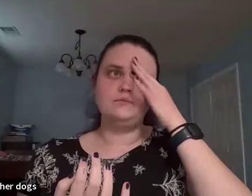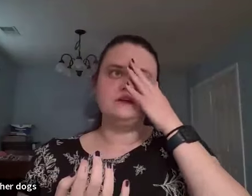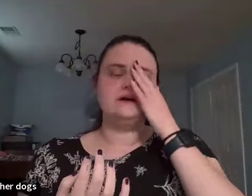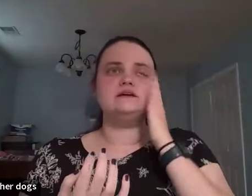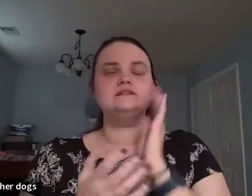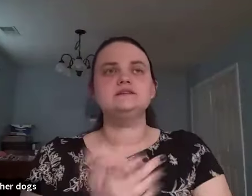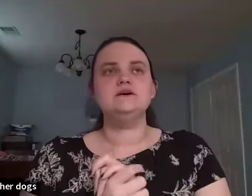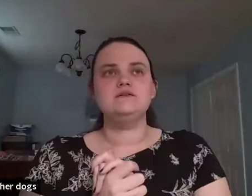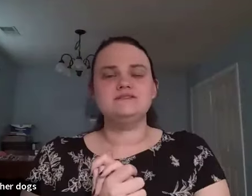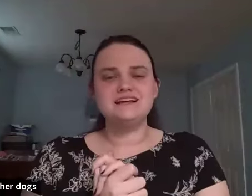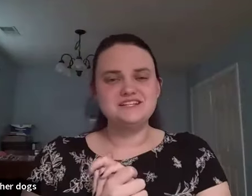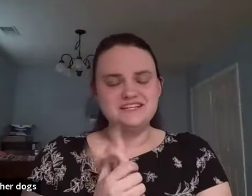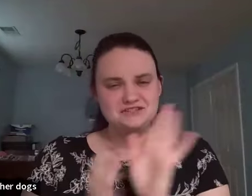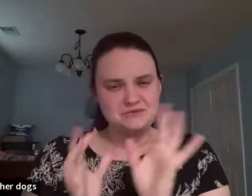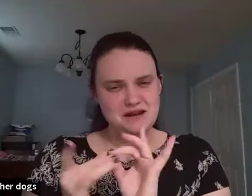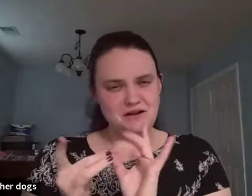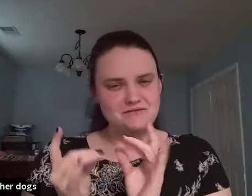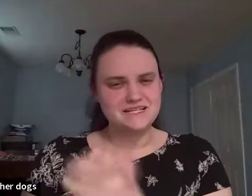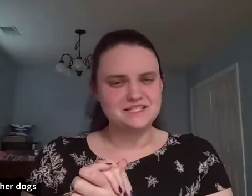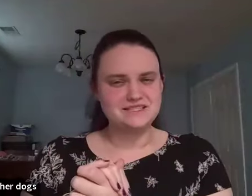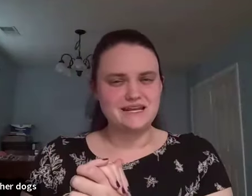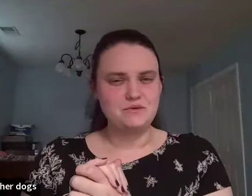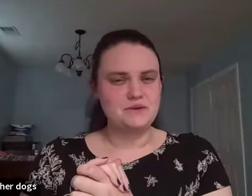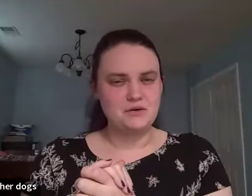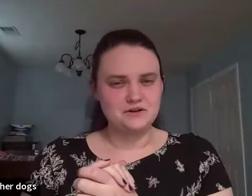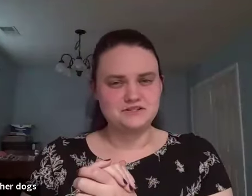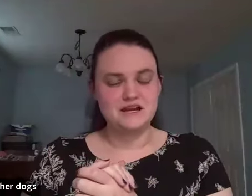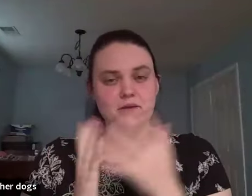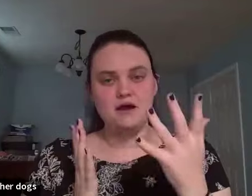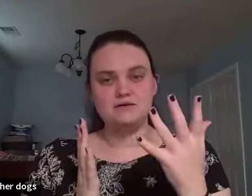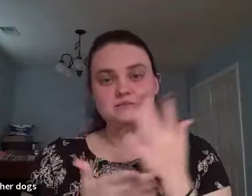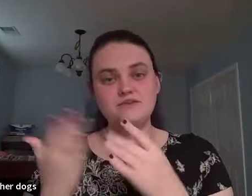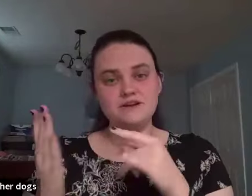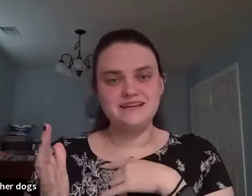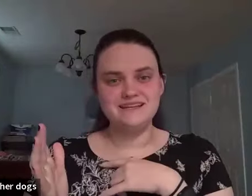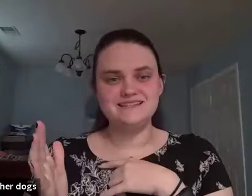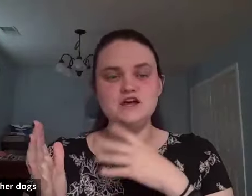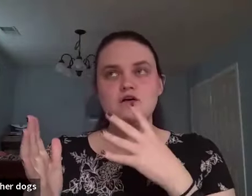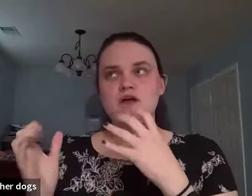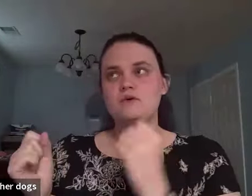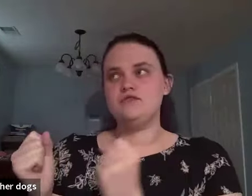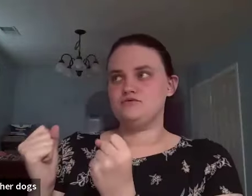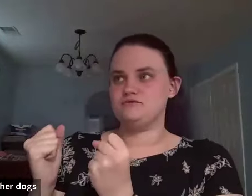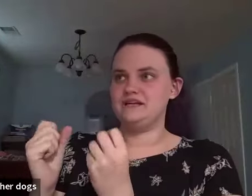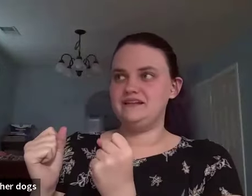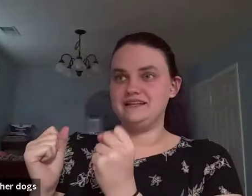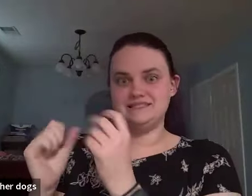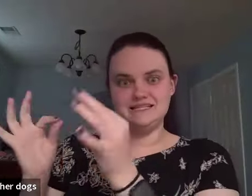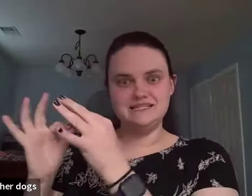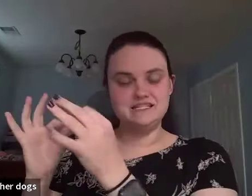So, because that's actually an interesting, we had a conversation today, one of my coworkers and I, about some of our kids that when they're reading like sentences